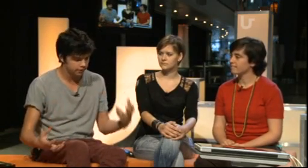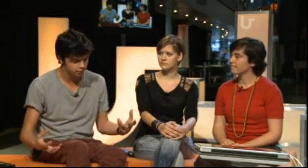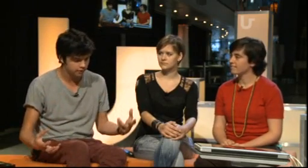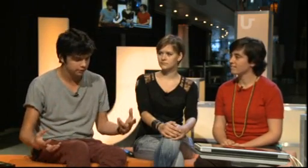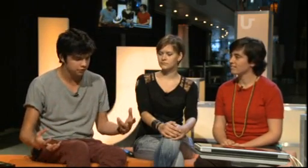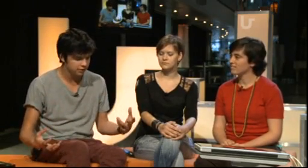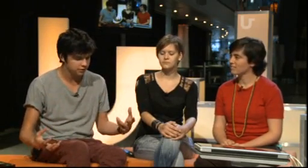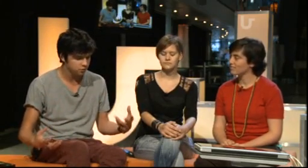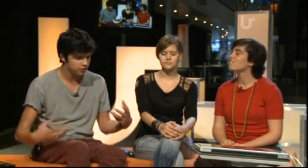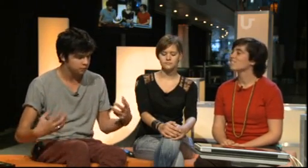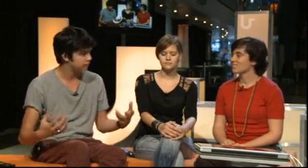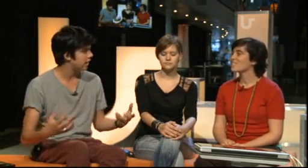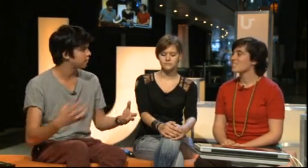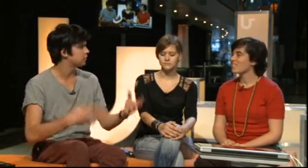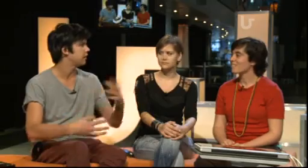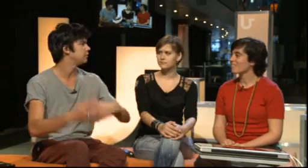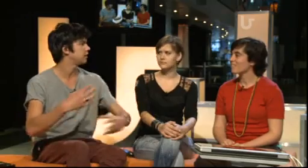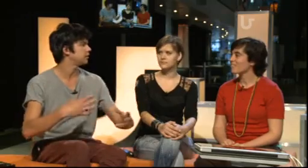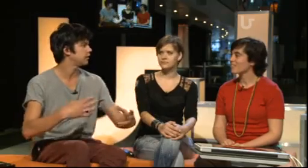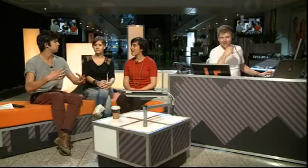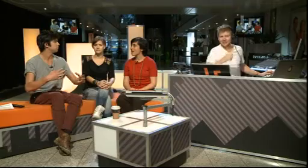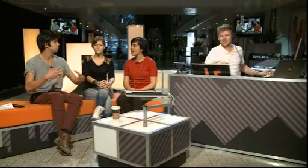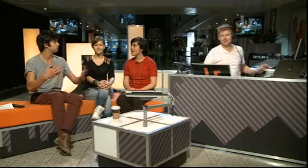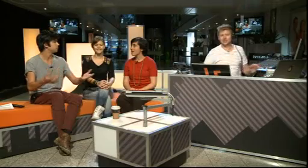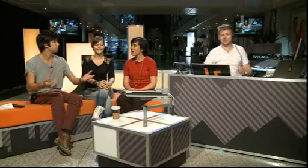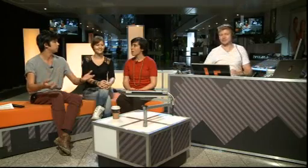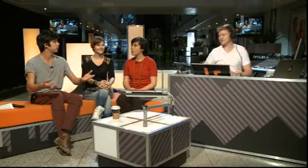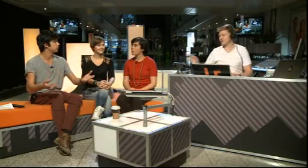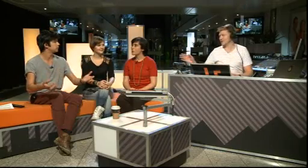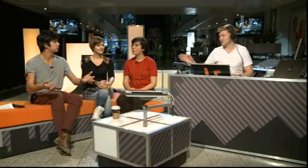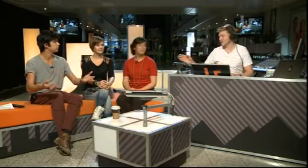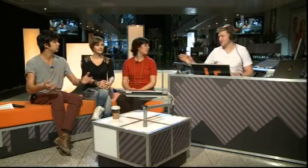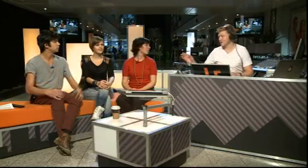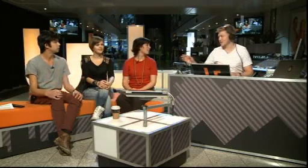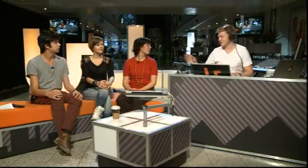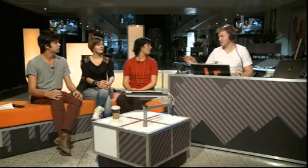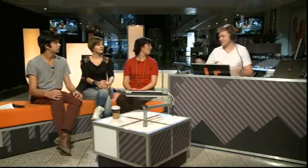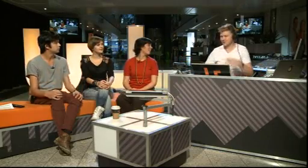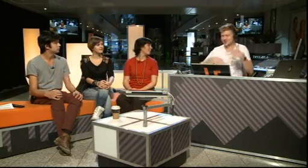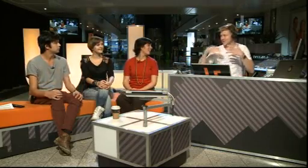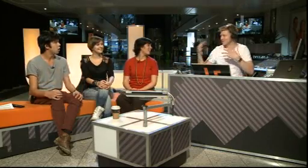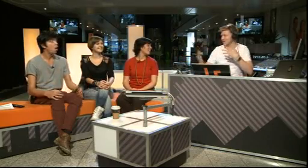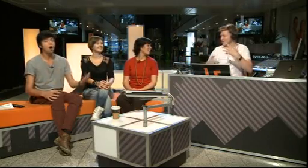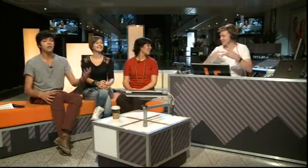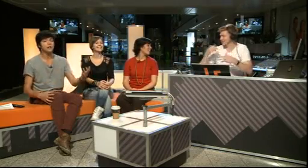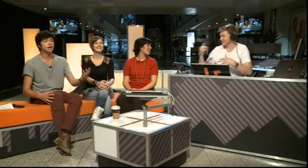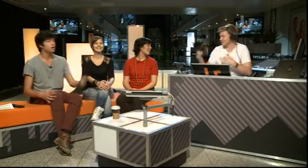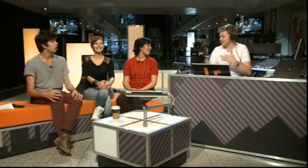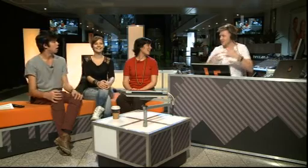about your own language, it changes the way you speak. How does sign language change how you use Tim, just English? Looking at you, by the way, while you answer that question, have you ever seen anyone with